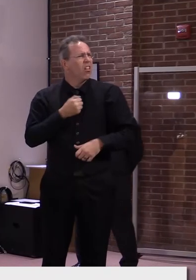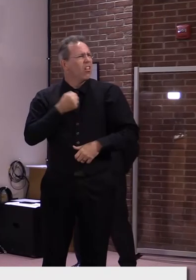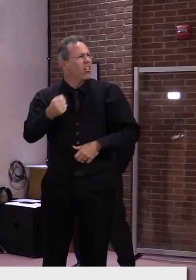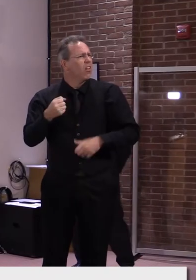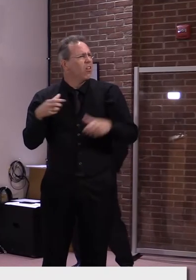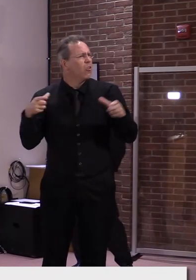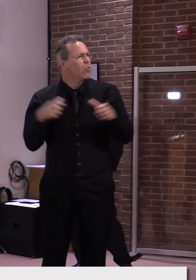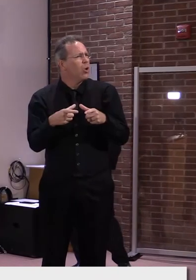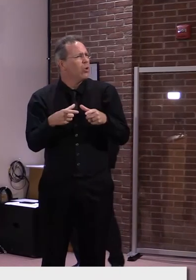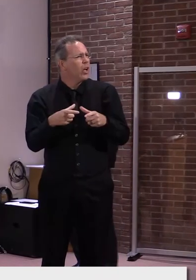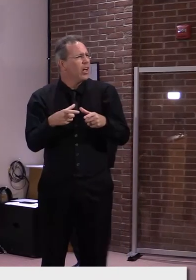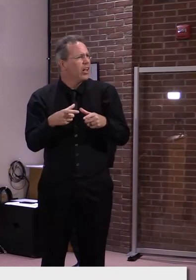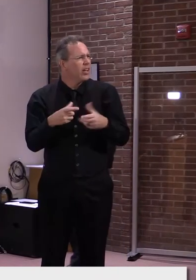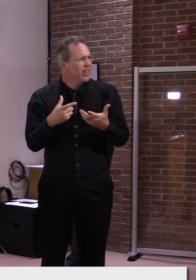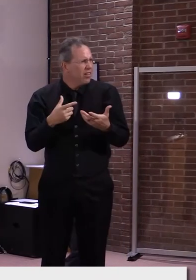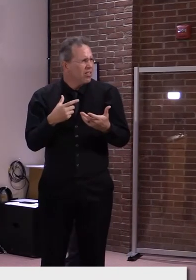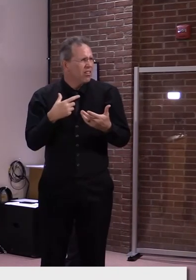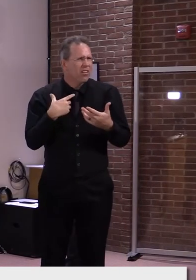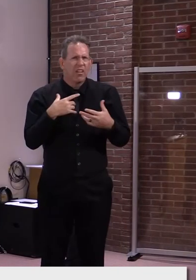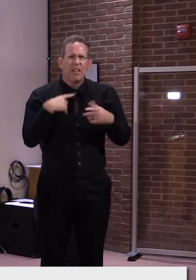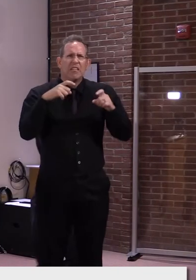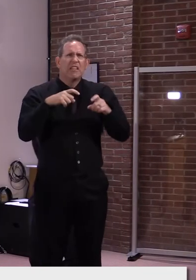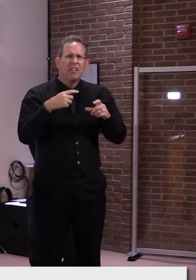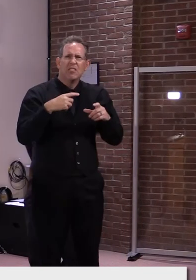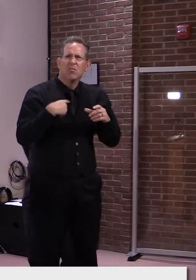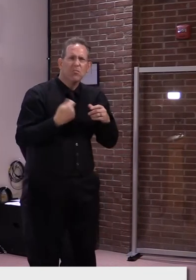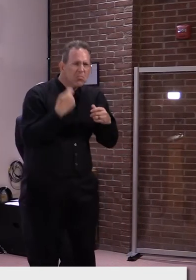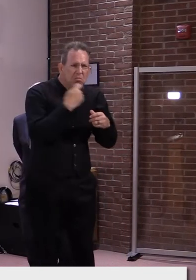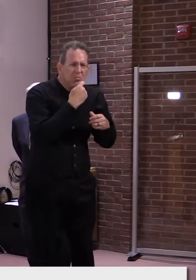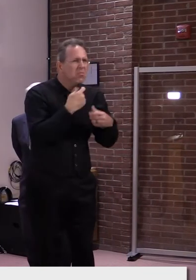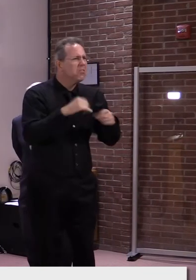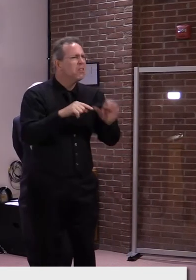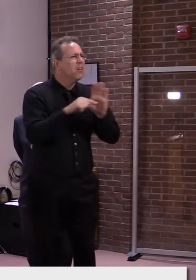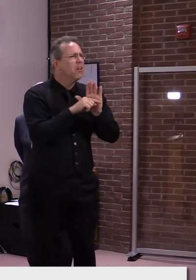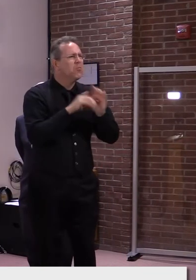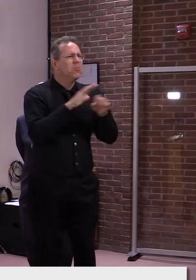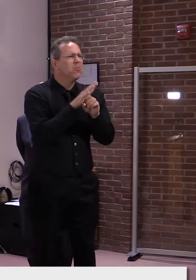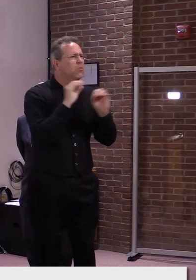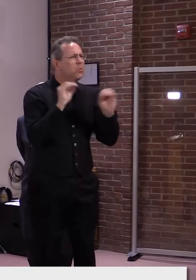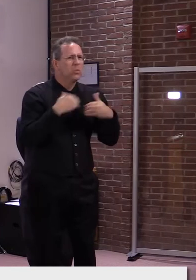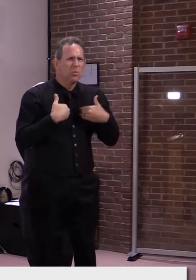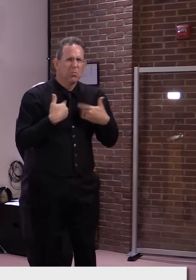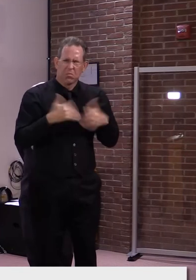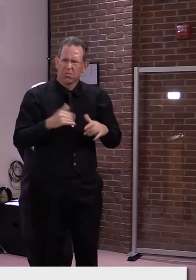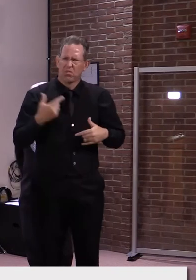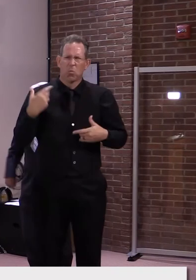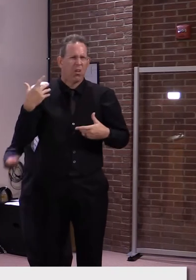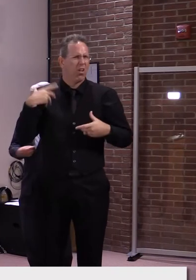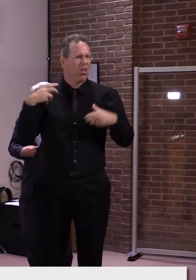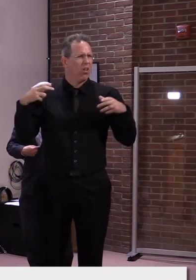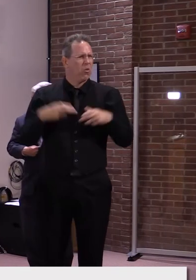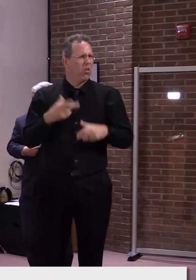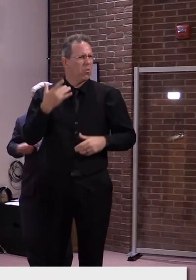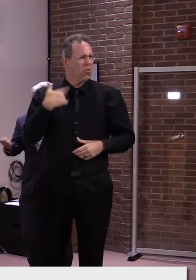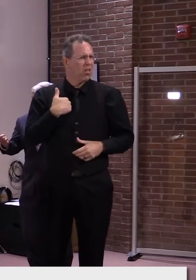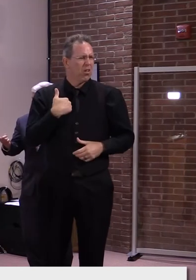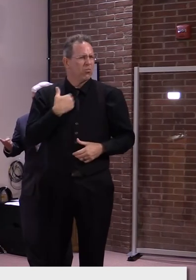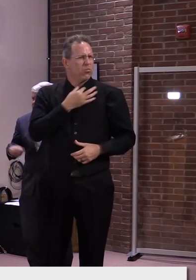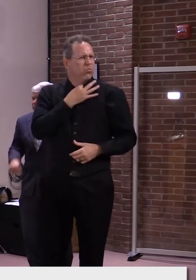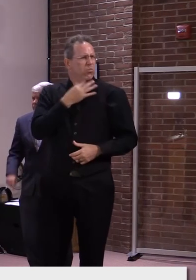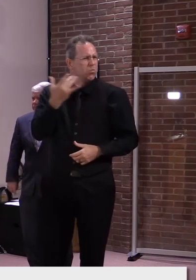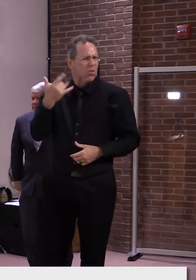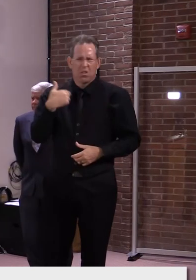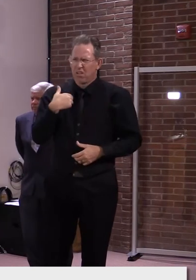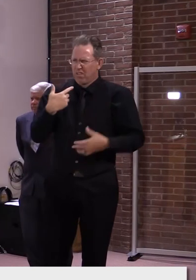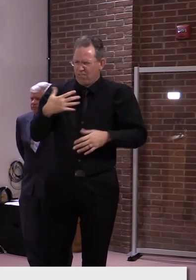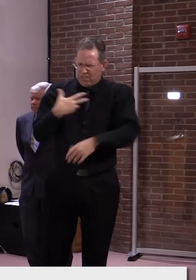procedure. I'm hoping that you can explain to people, much like what this gentleman